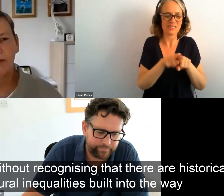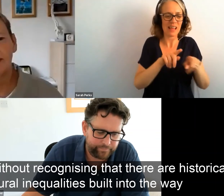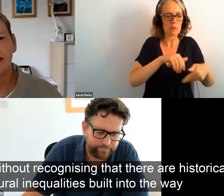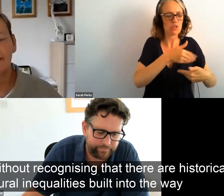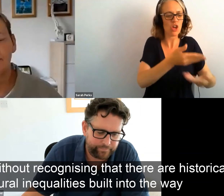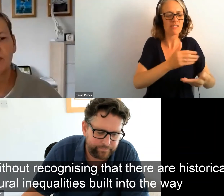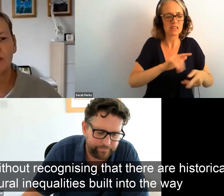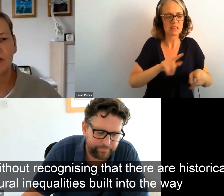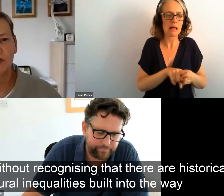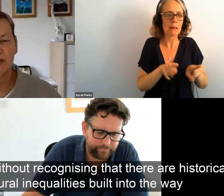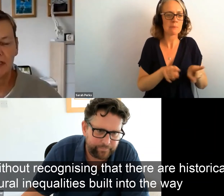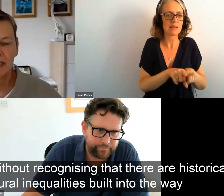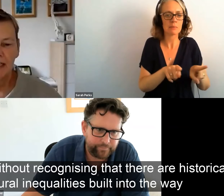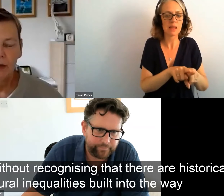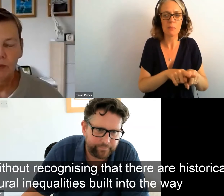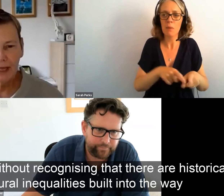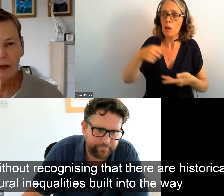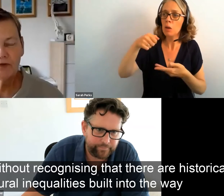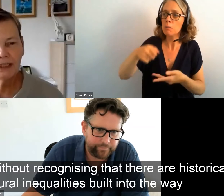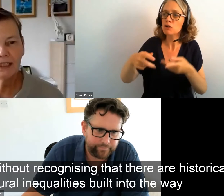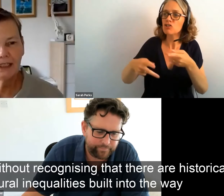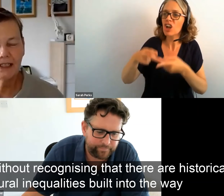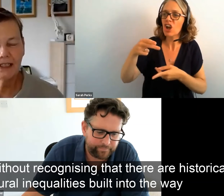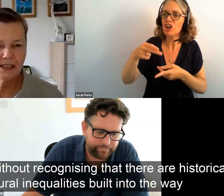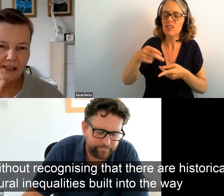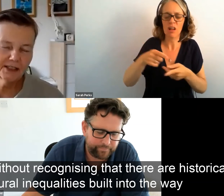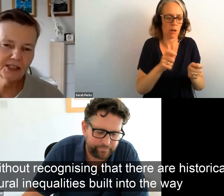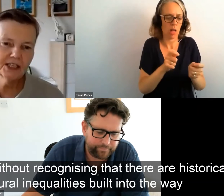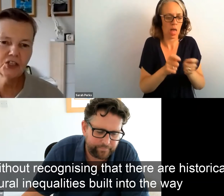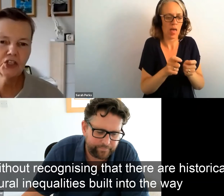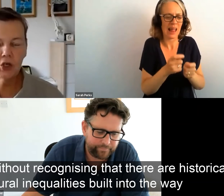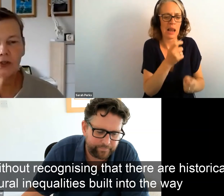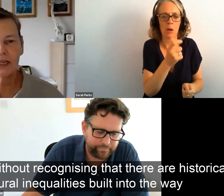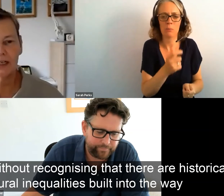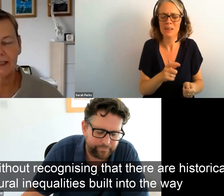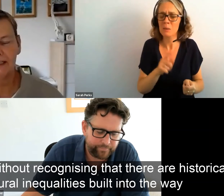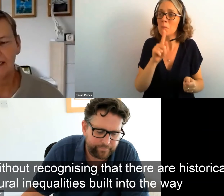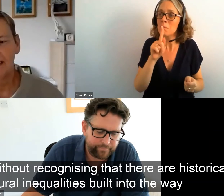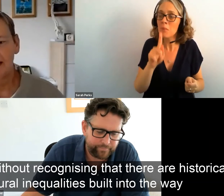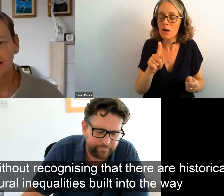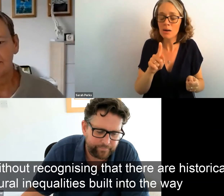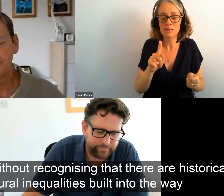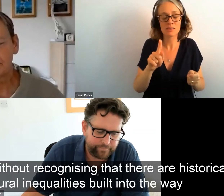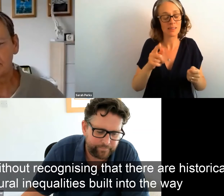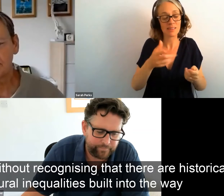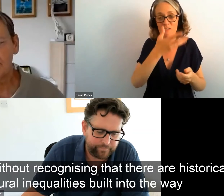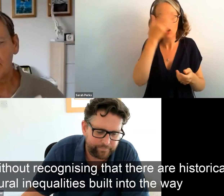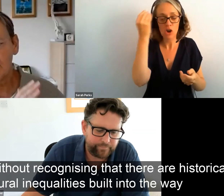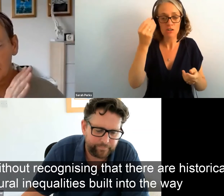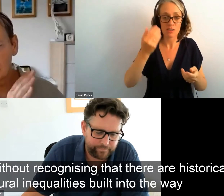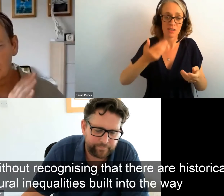here and there when they get budget cuts, without recognising that there's historically